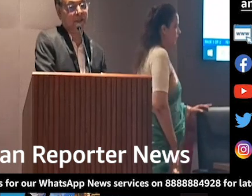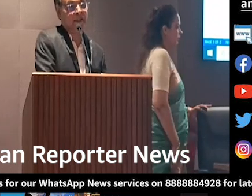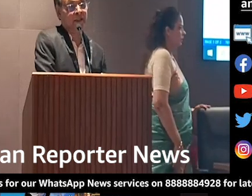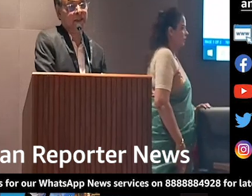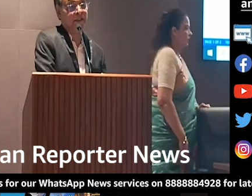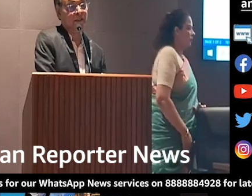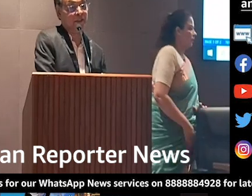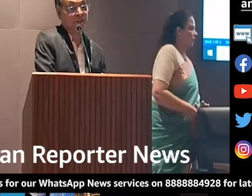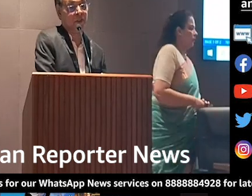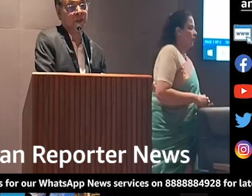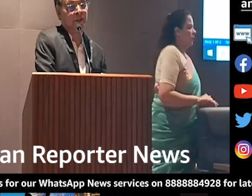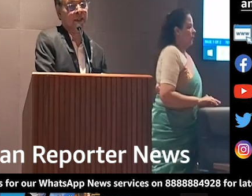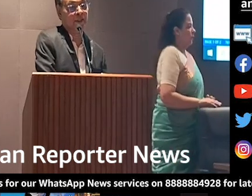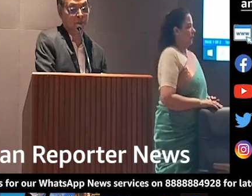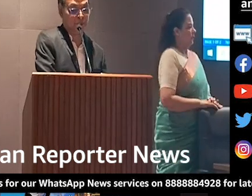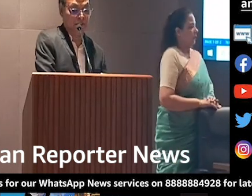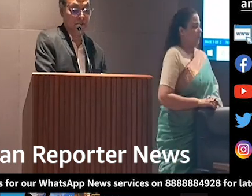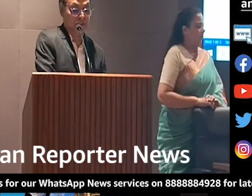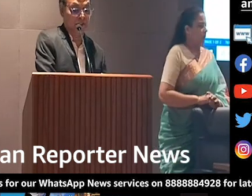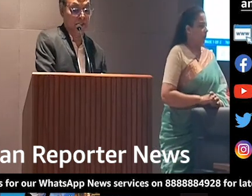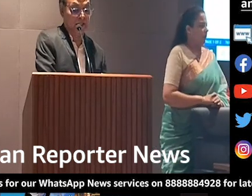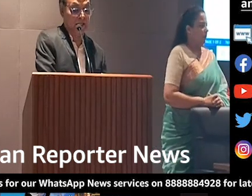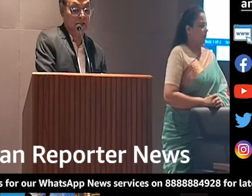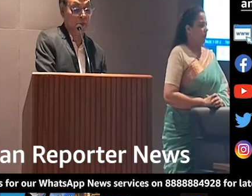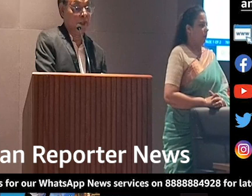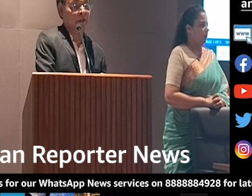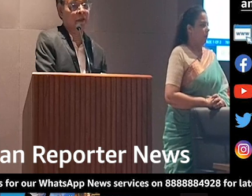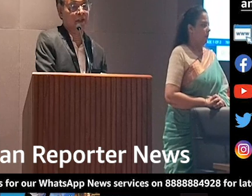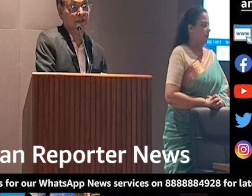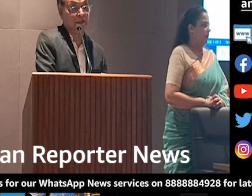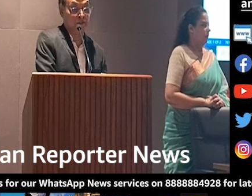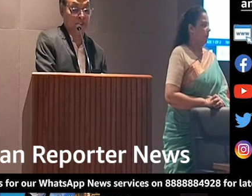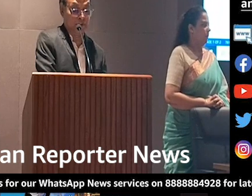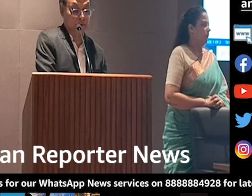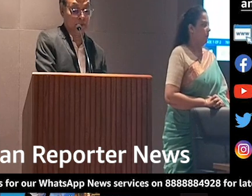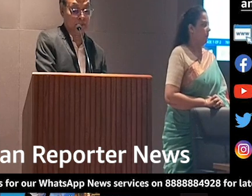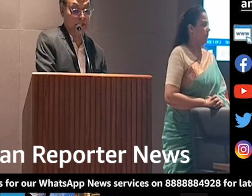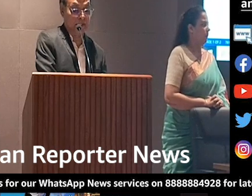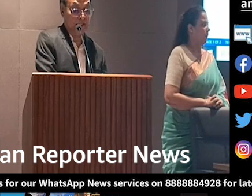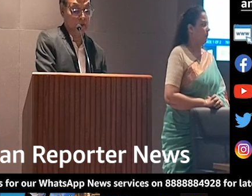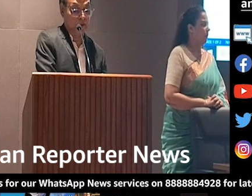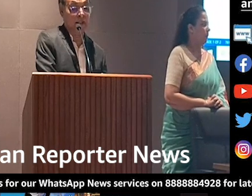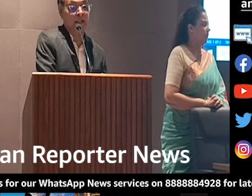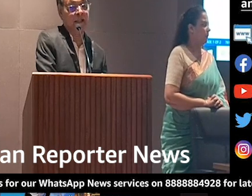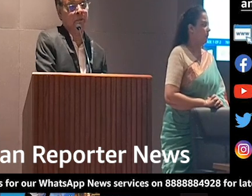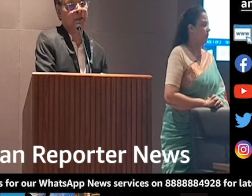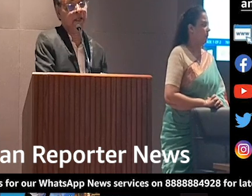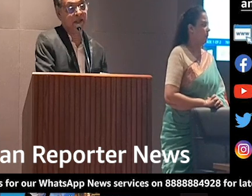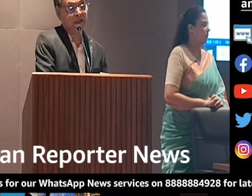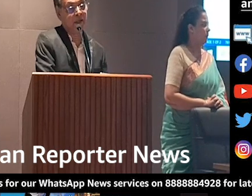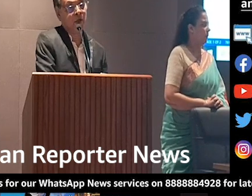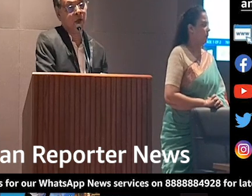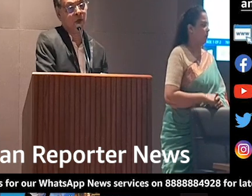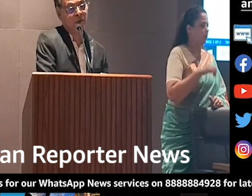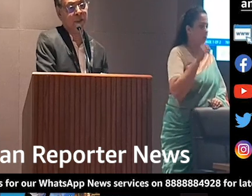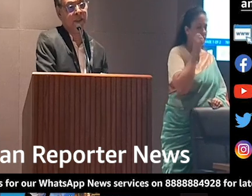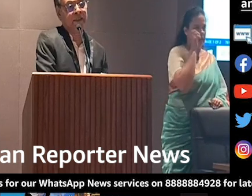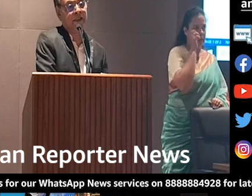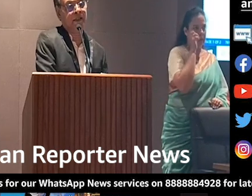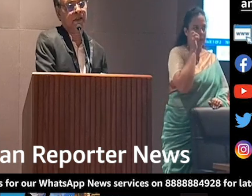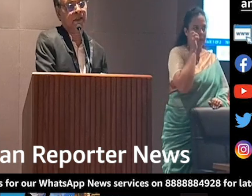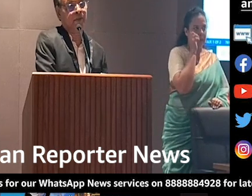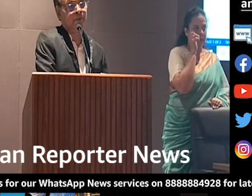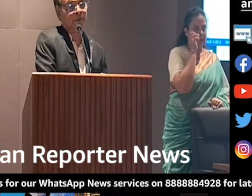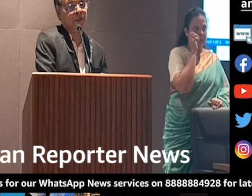involved in this research or interpretation and doing continuously development and all that, and bringing all these